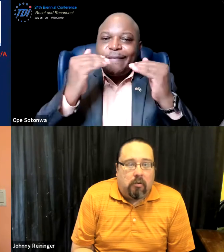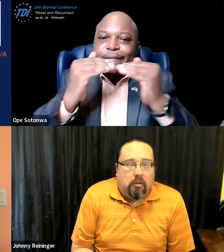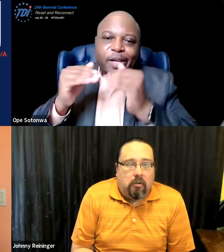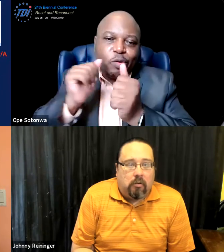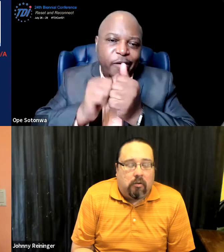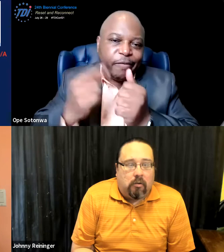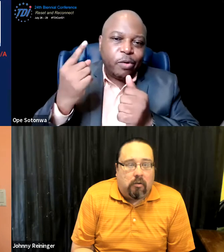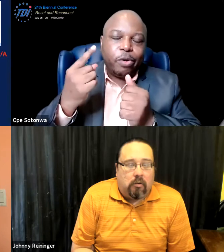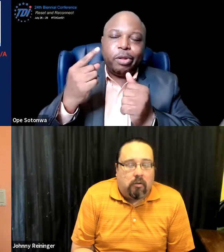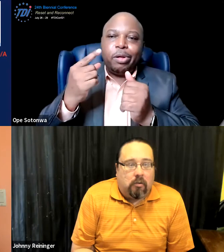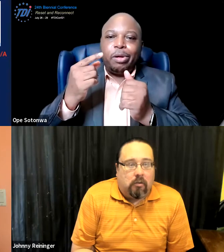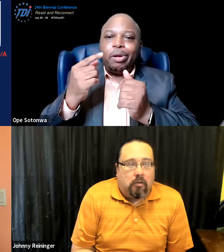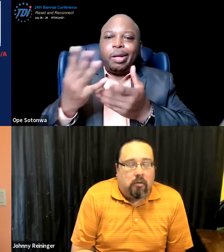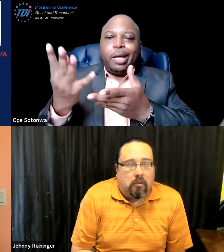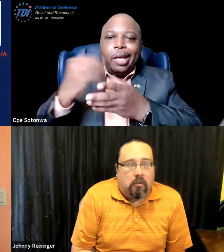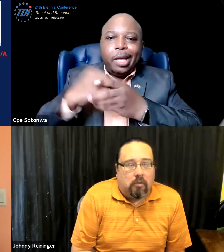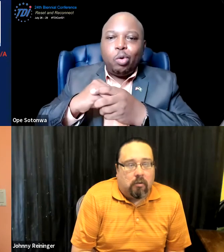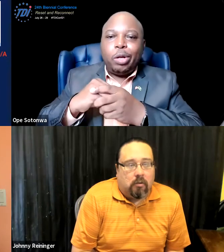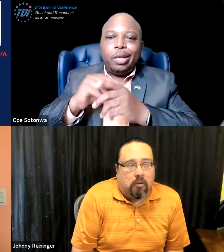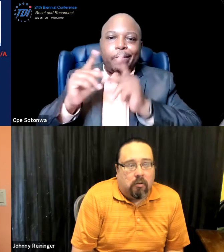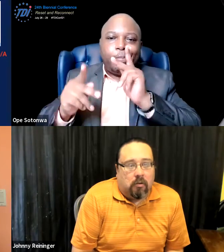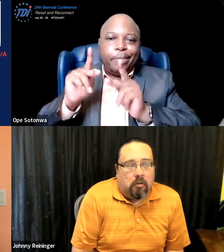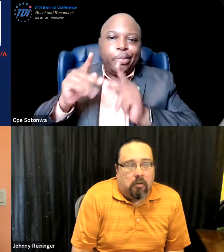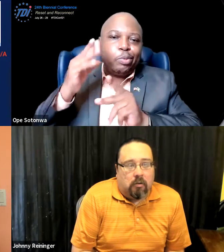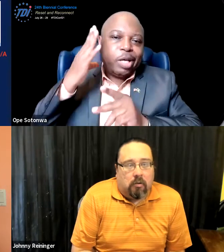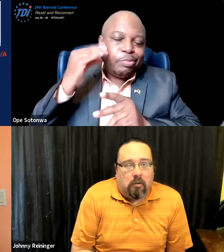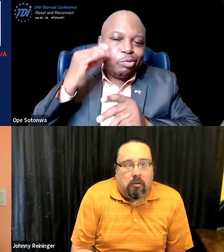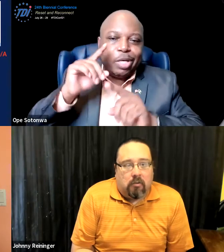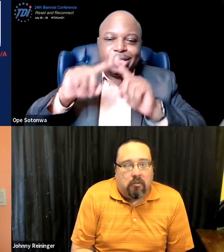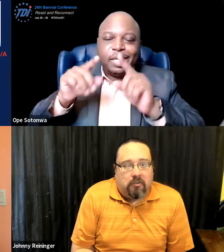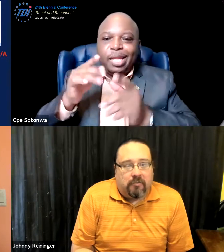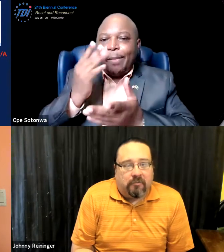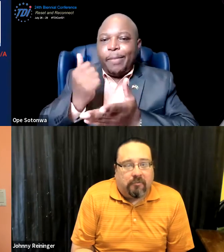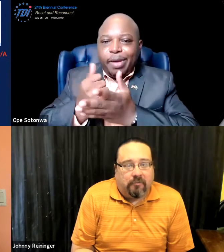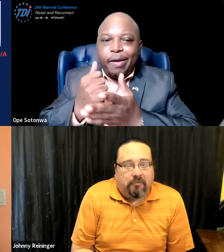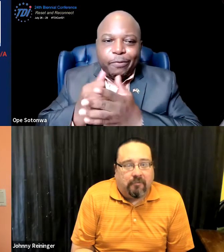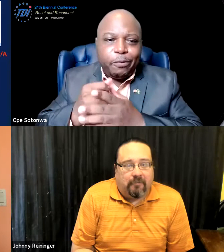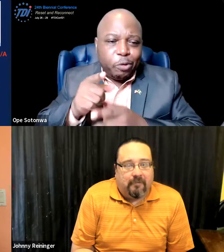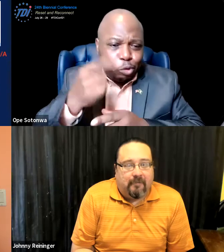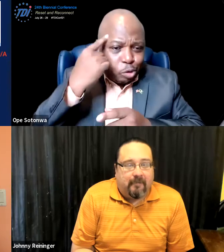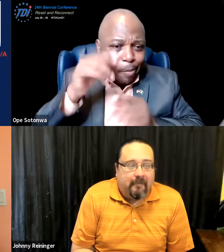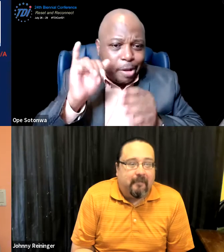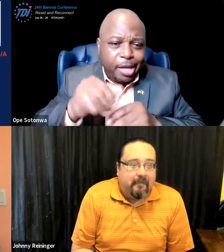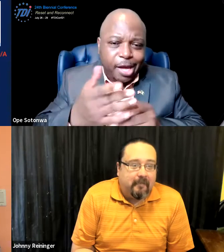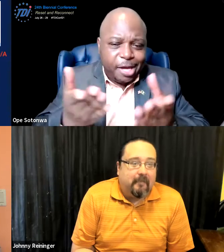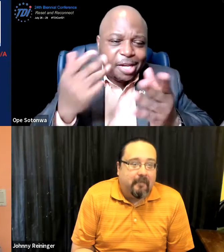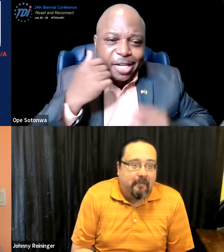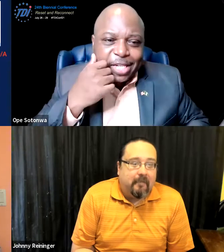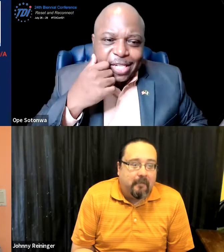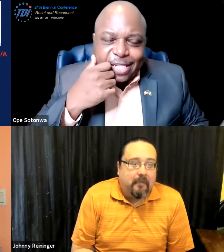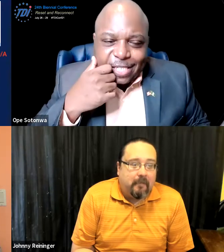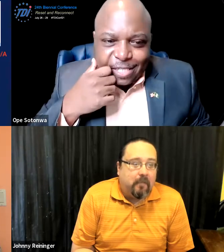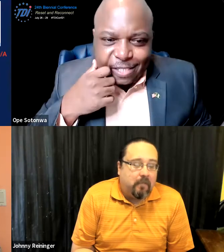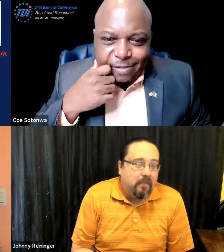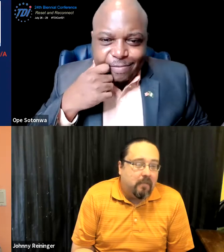is appropriate and we have an equitable system for everyone that includes people's experiences. That would be helpful. What do